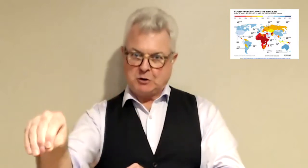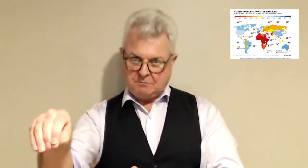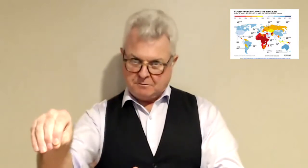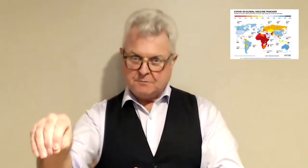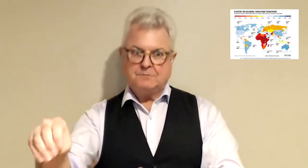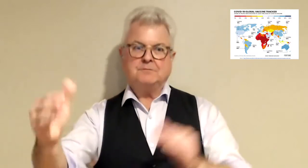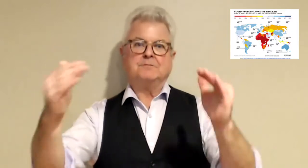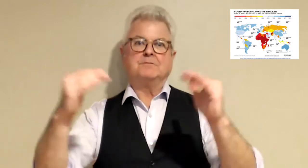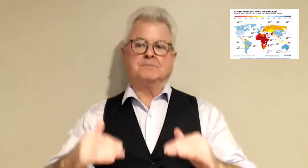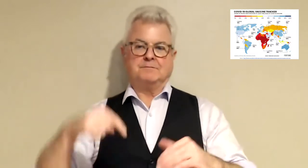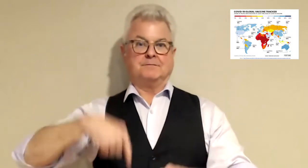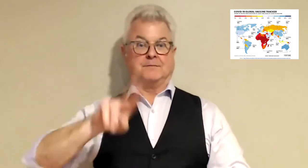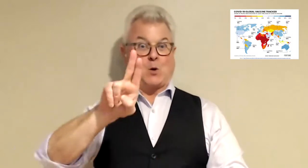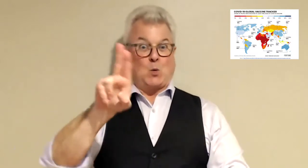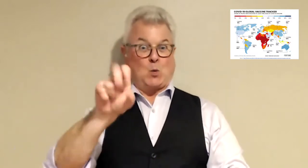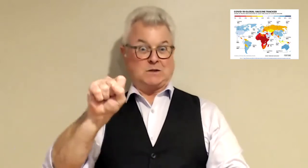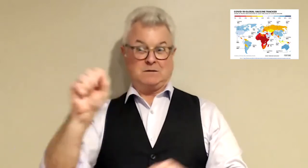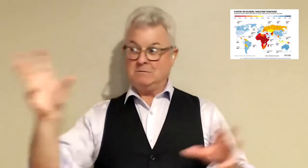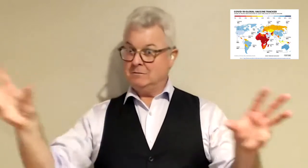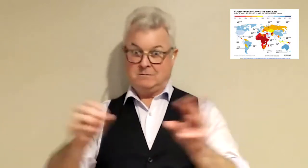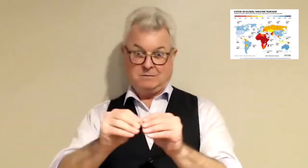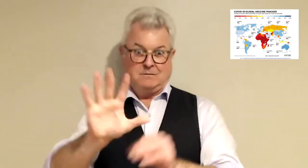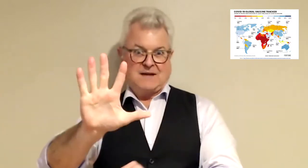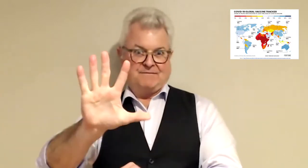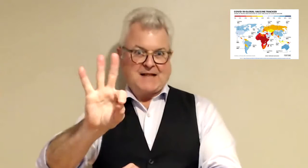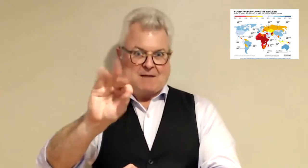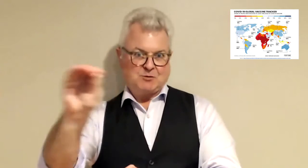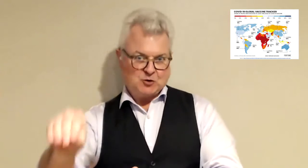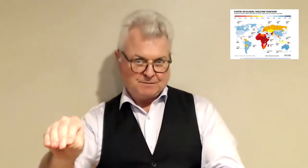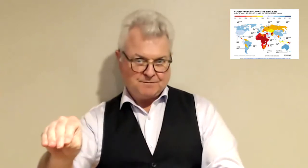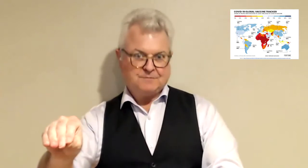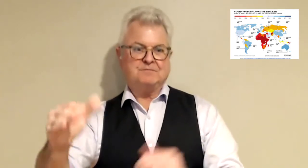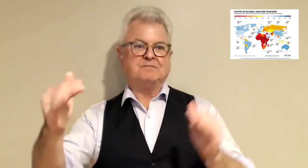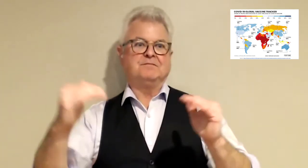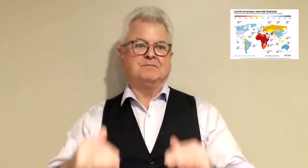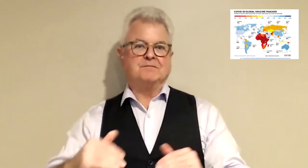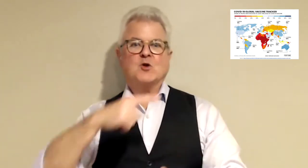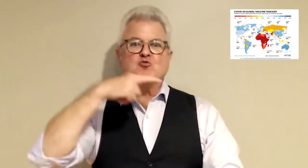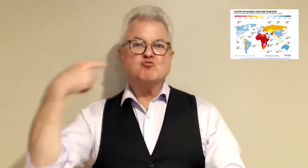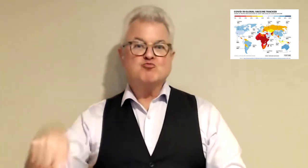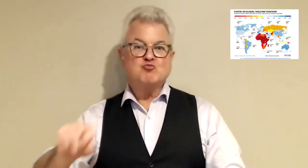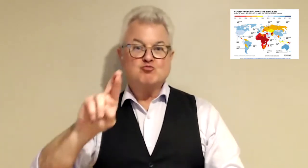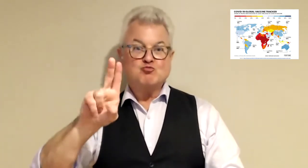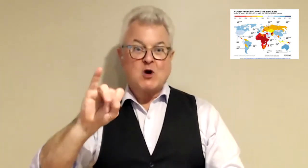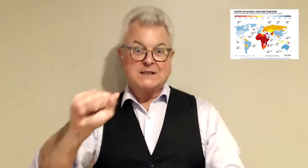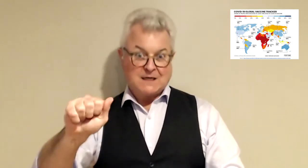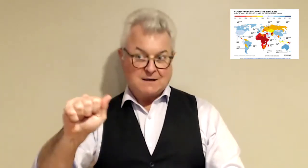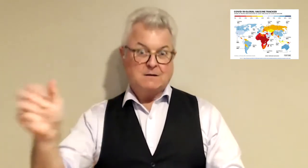America, is at 61%. And then the United States is at 59% fully vaccinated.